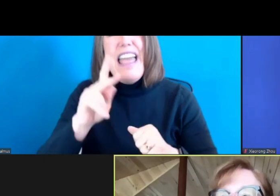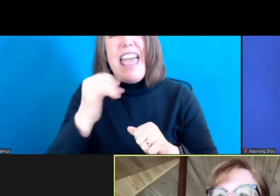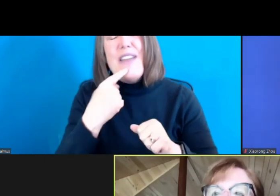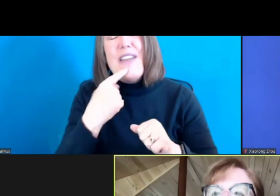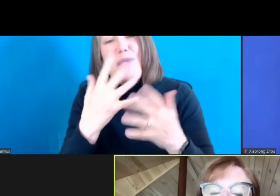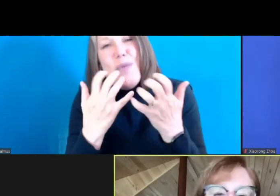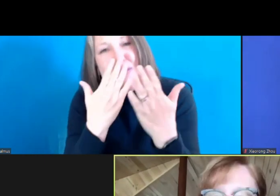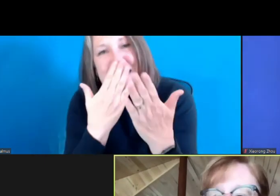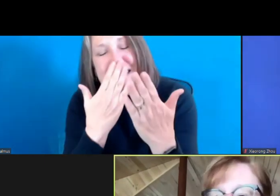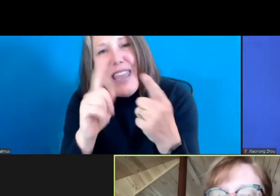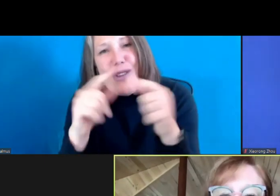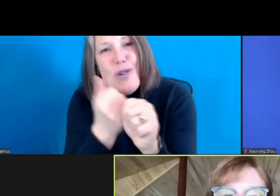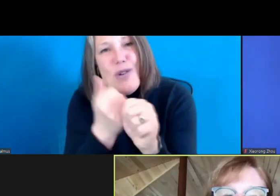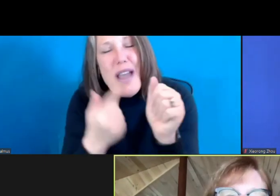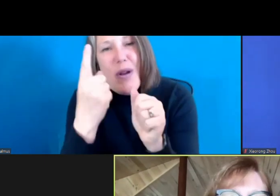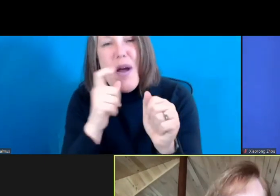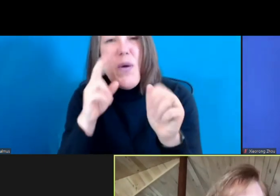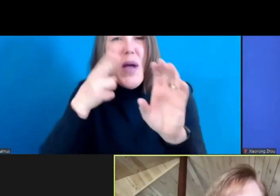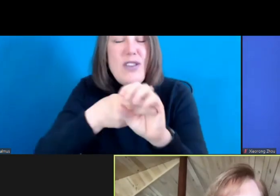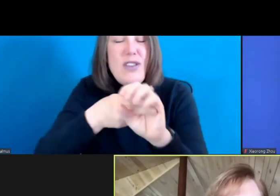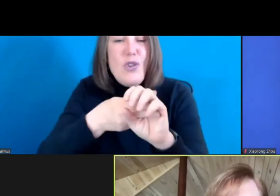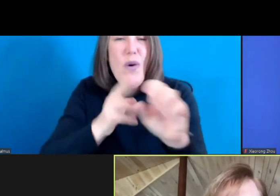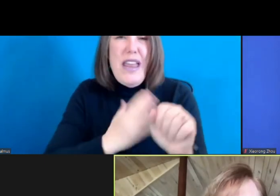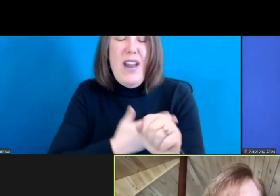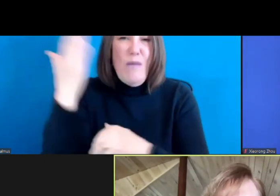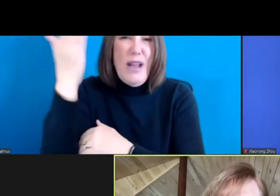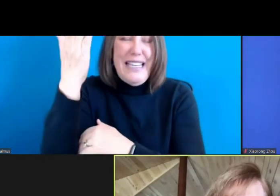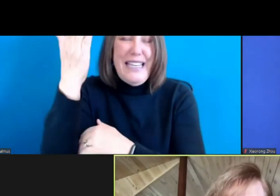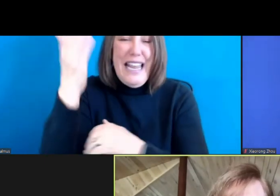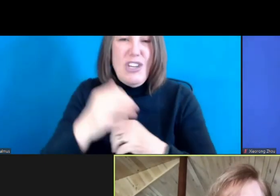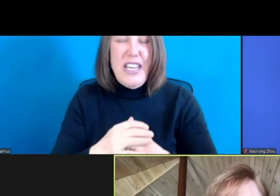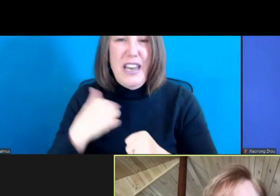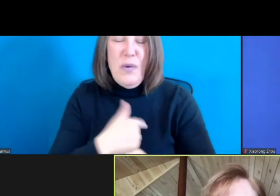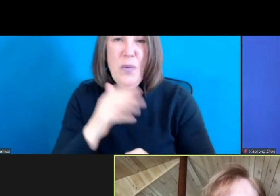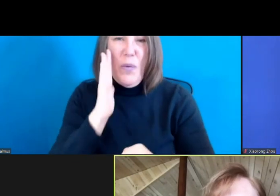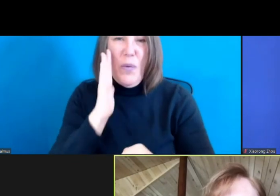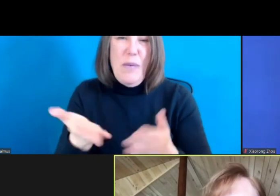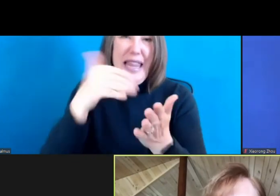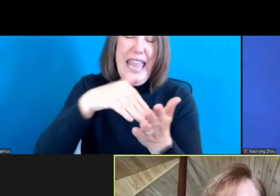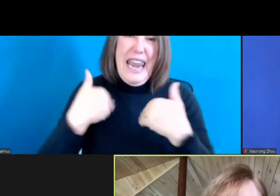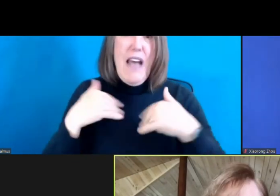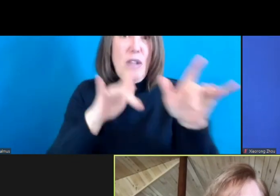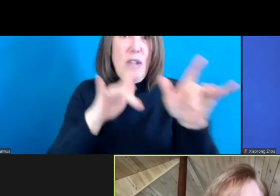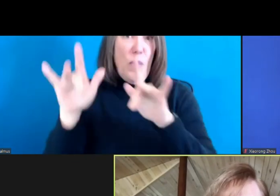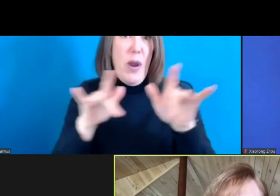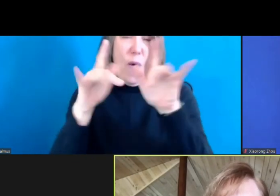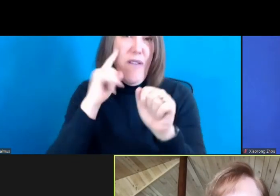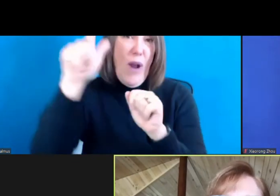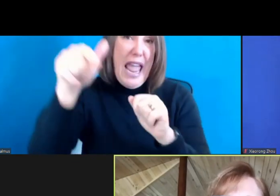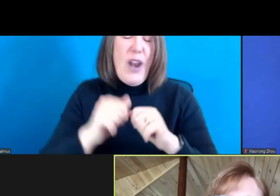thank you to everyone who has joined our presentation. We will again have this in a recorded version for